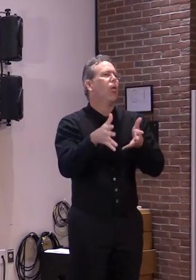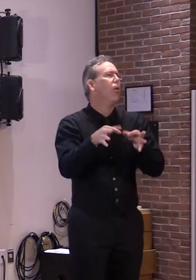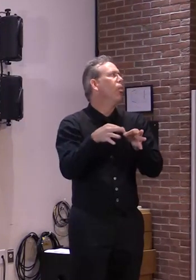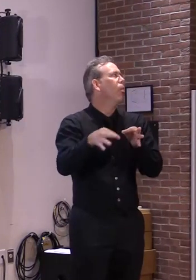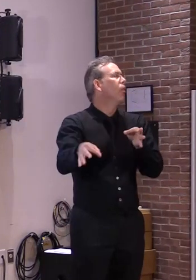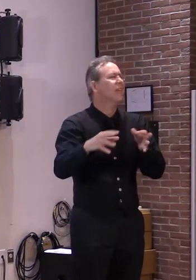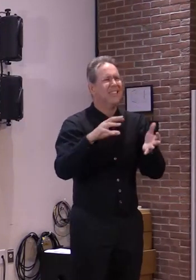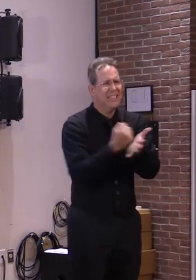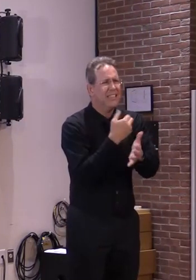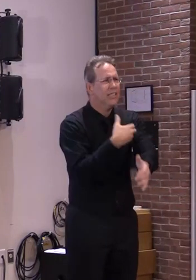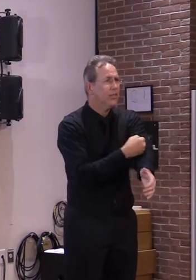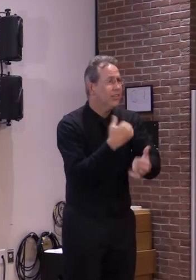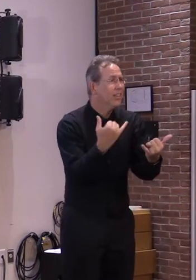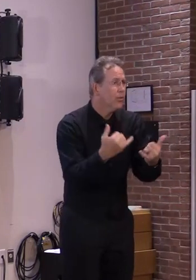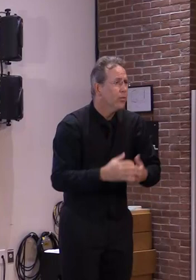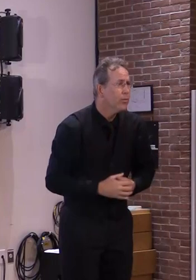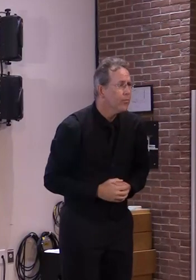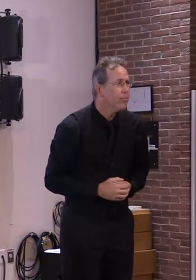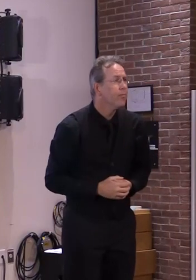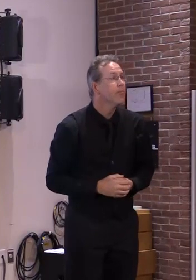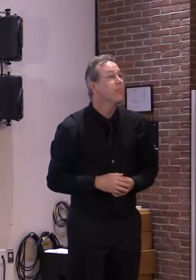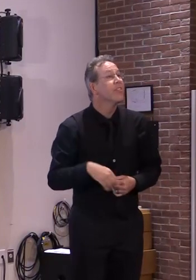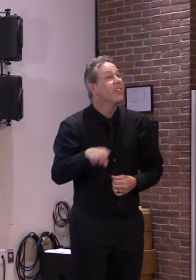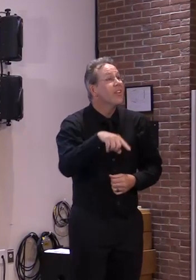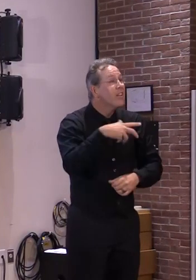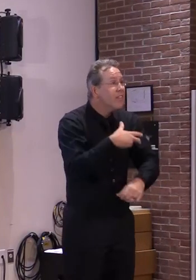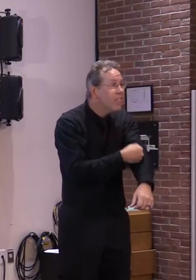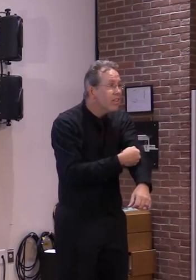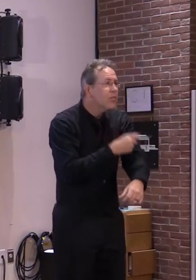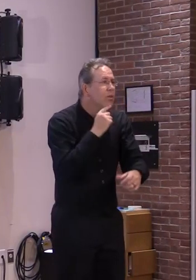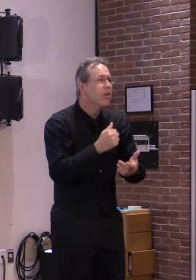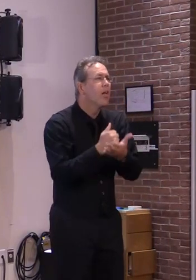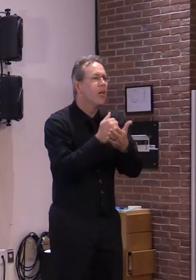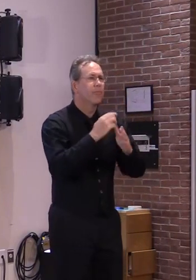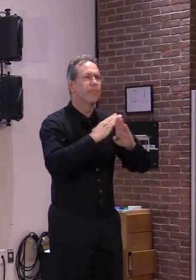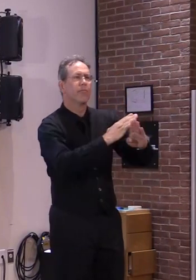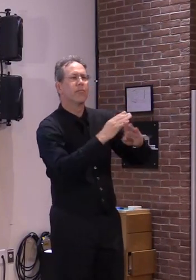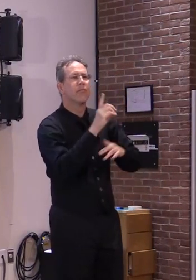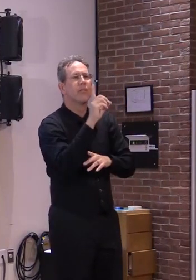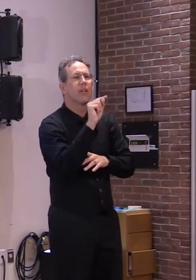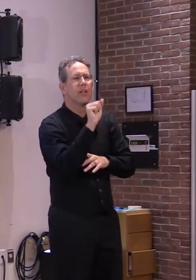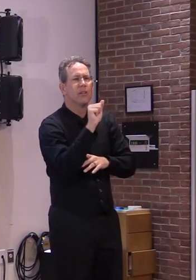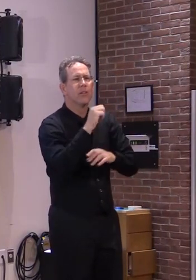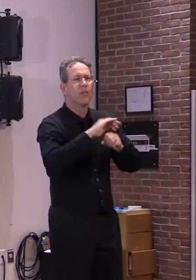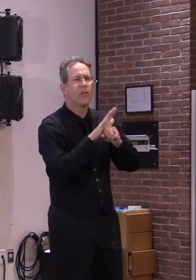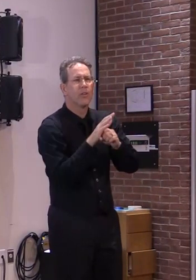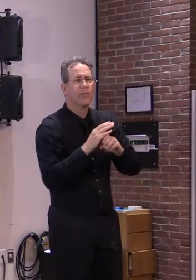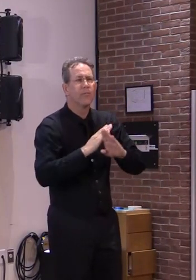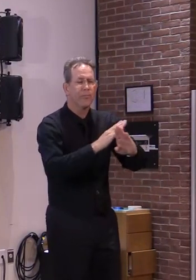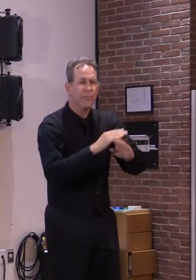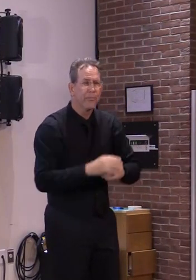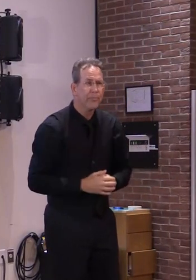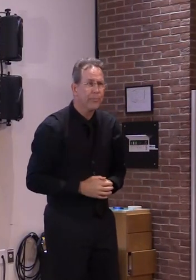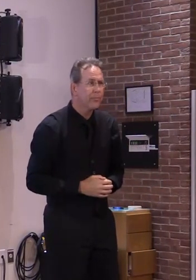variant will not be a threat to you. And finally, taking a look at Canada, north